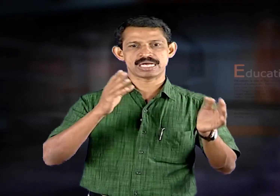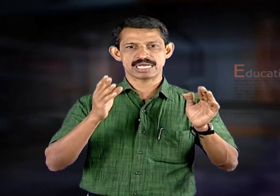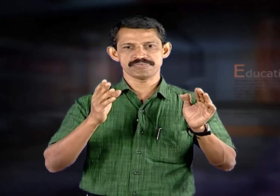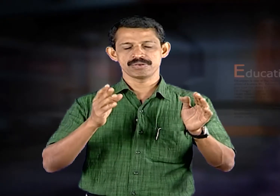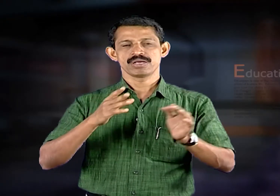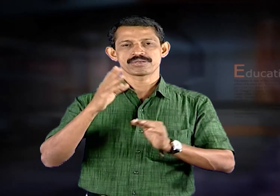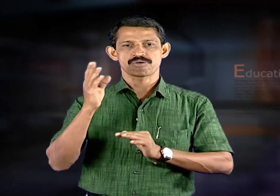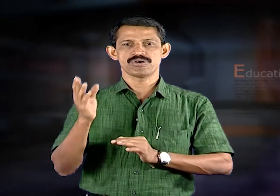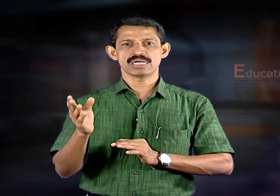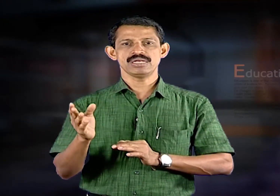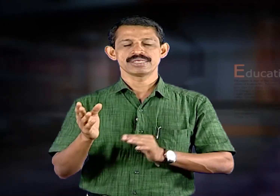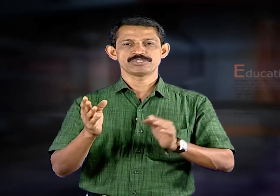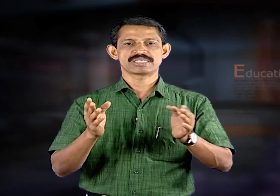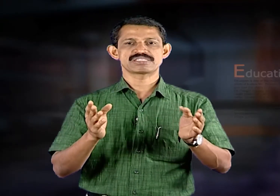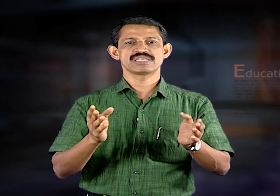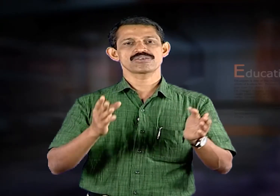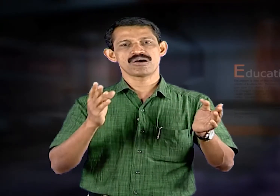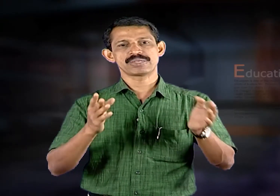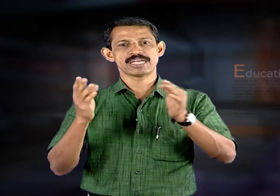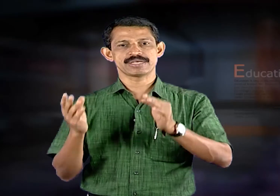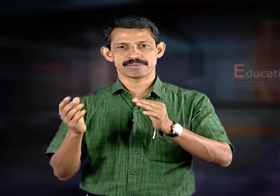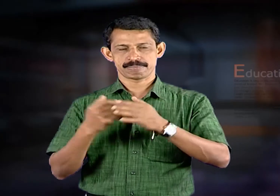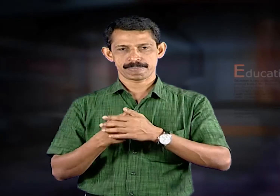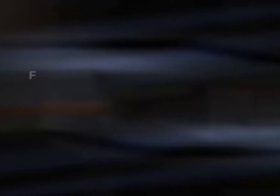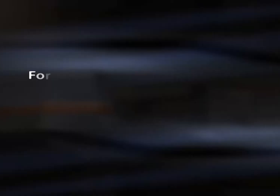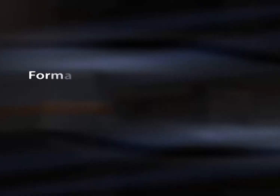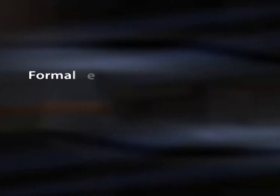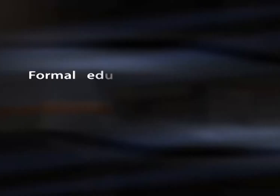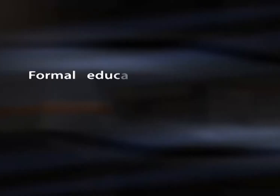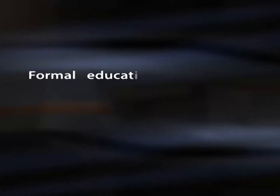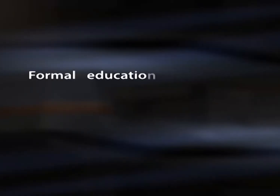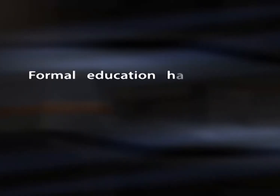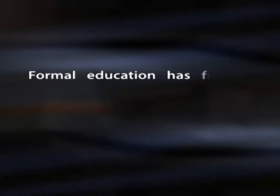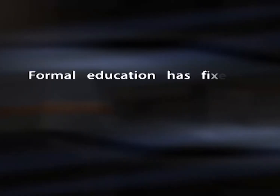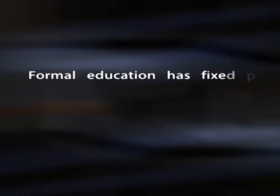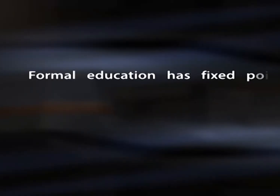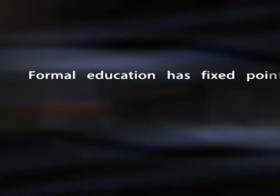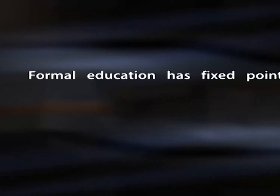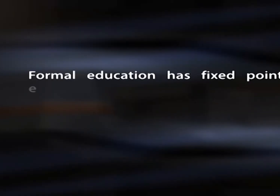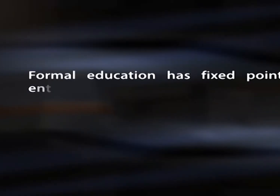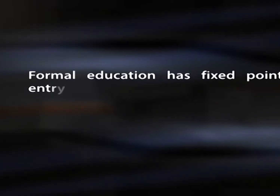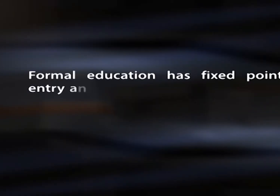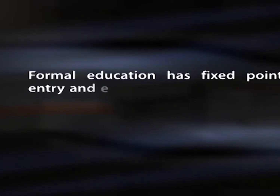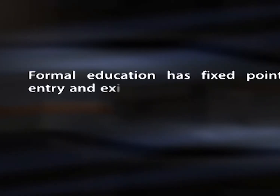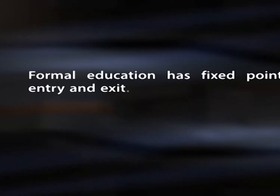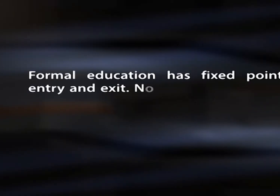life, non-formal education is open ended. Formal education has fixed points of entry and